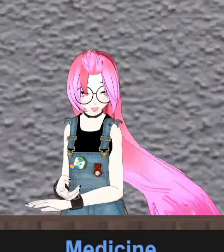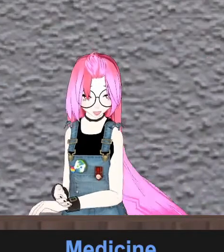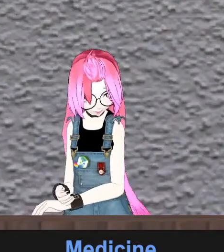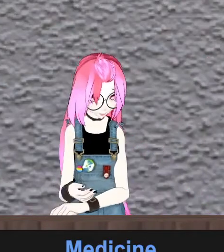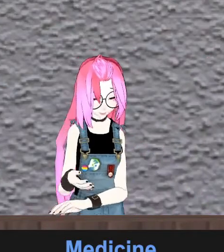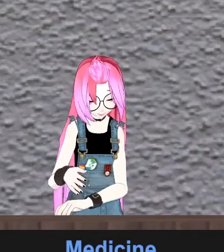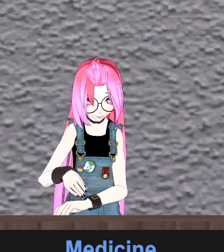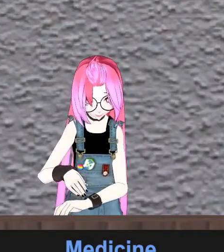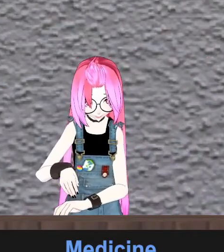finger.